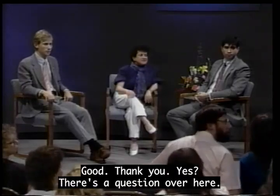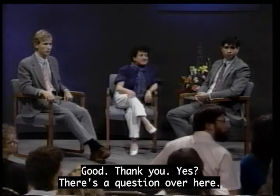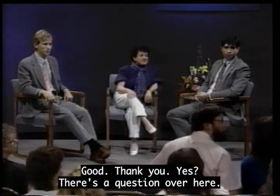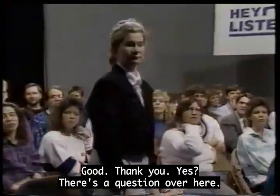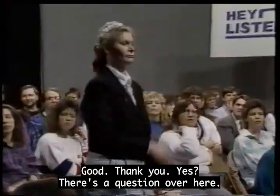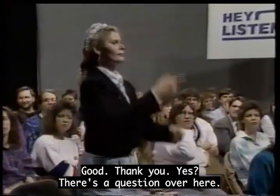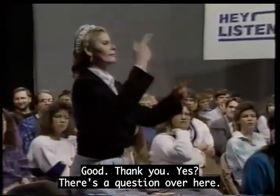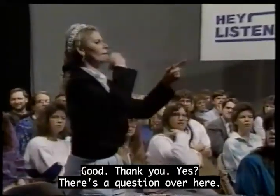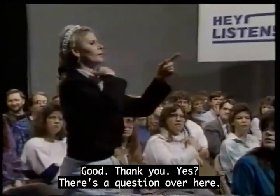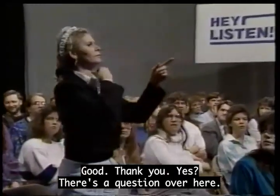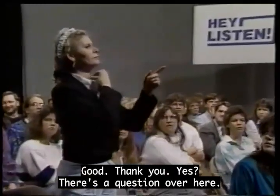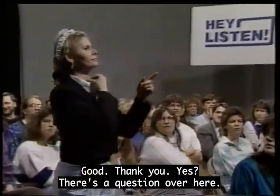here.